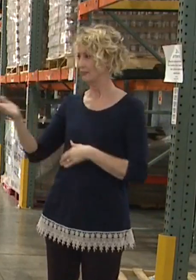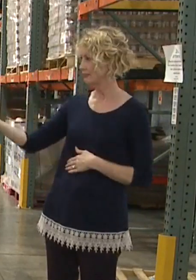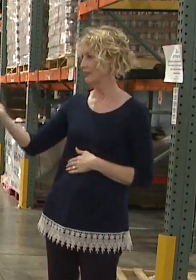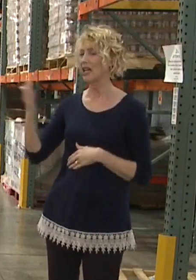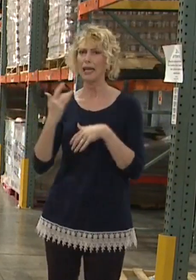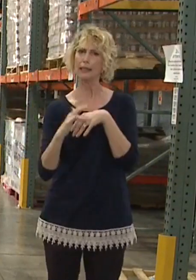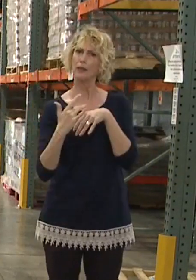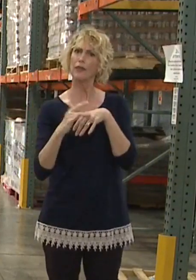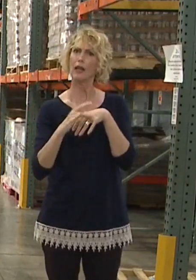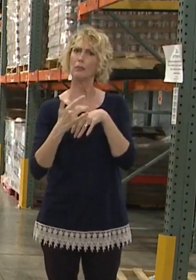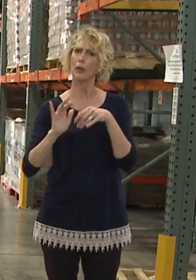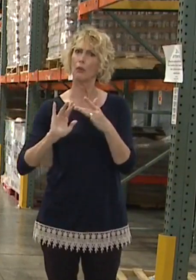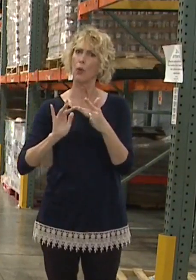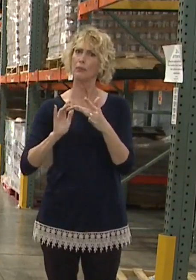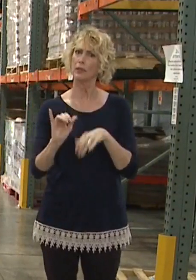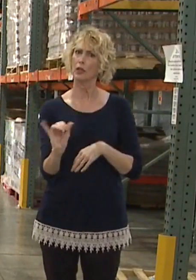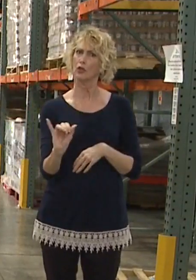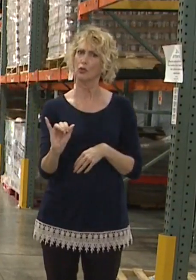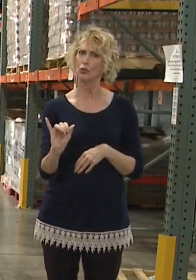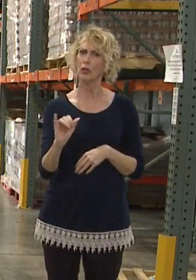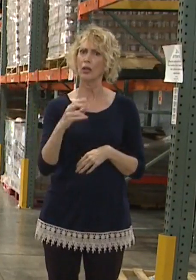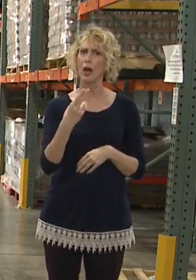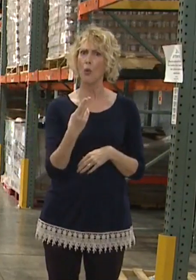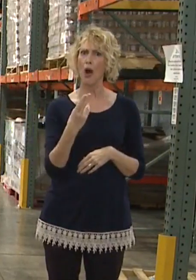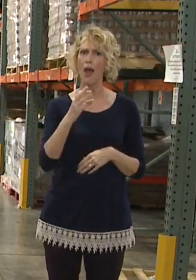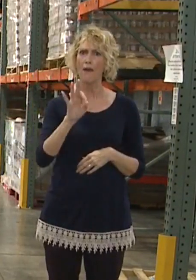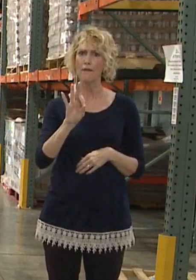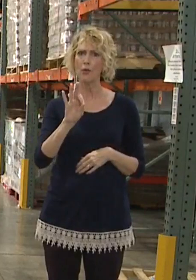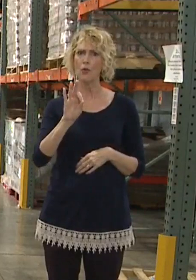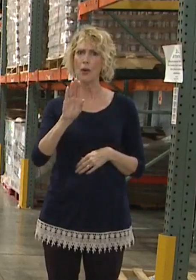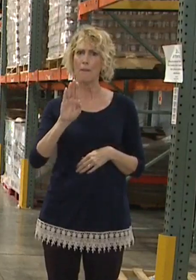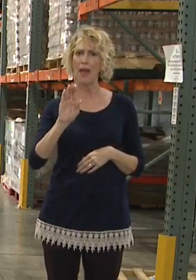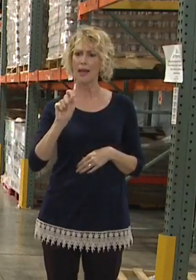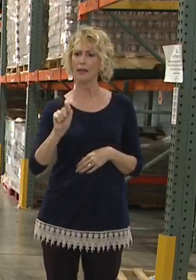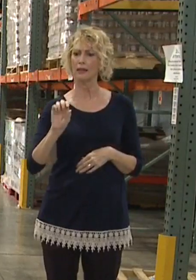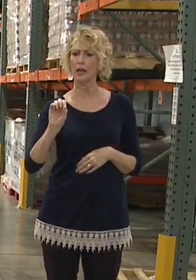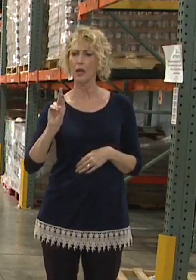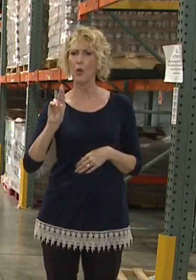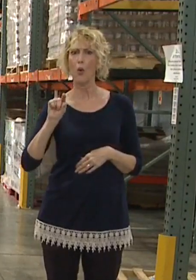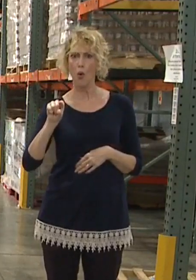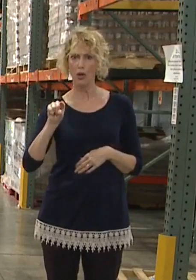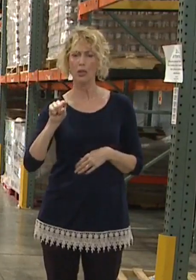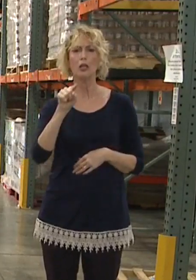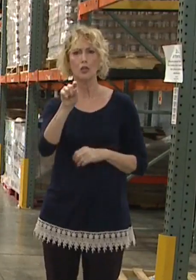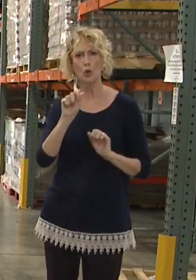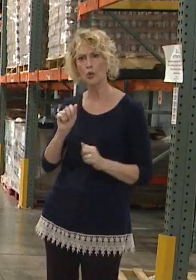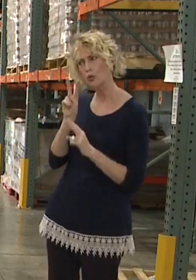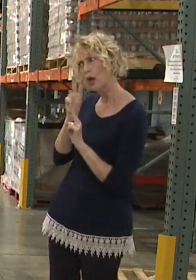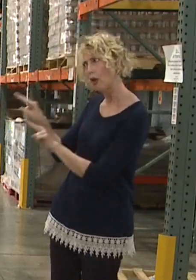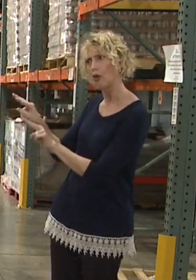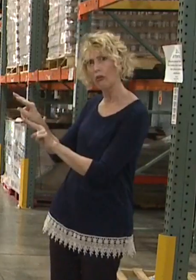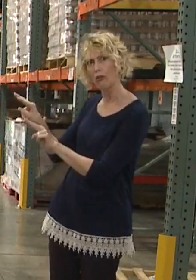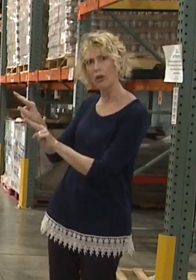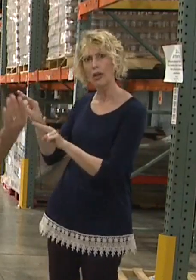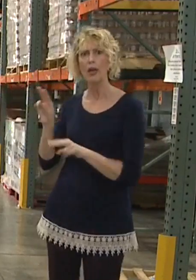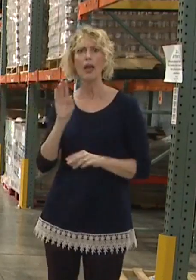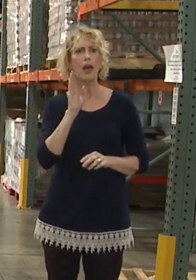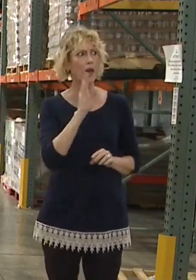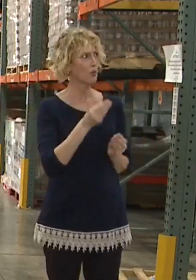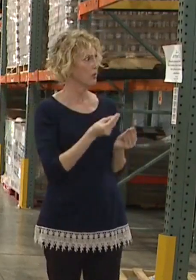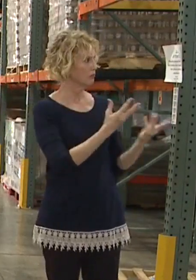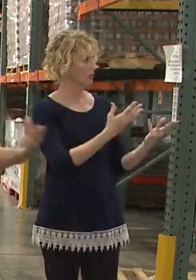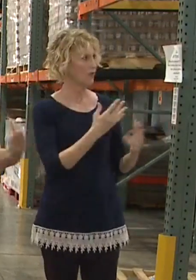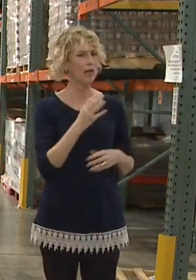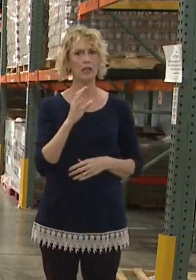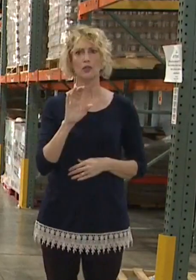have this available on our website at hawaiifoodbank.org. We'll also supply it to the media so that you can have it on your websites, and we'll give it to the city as